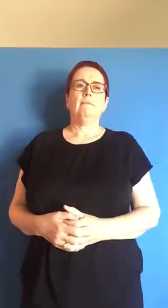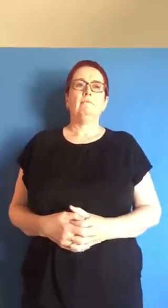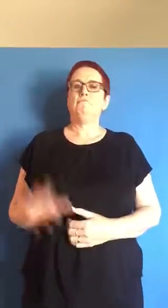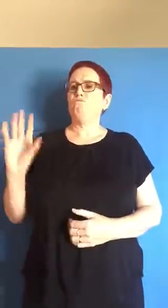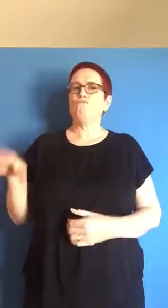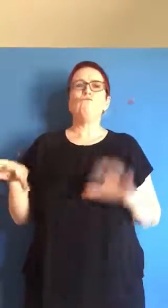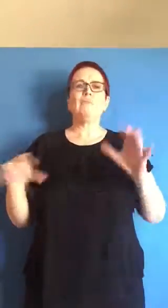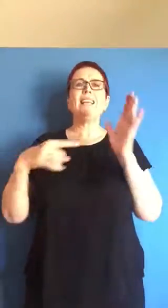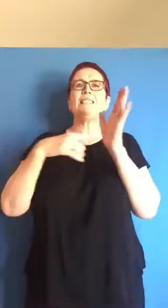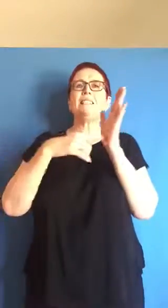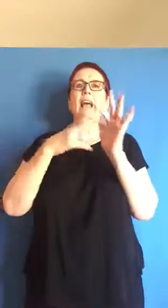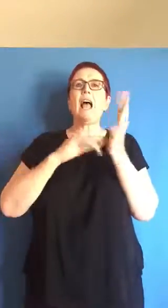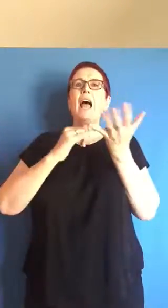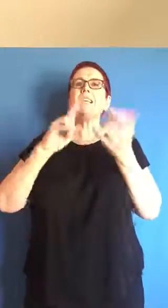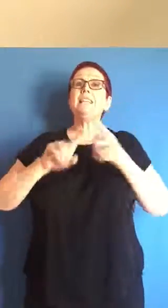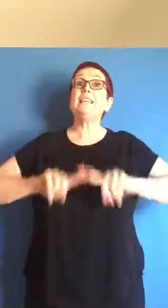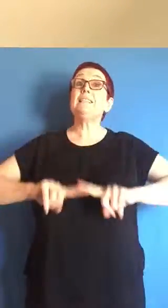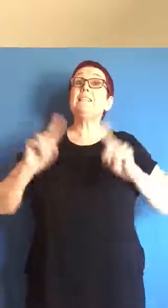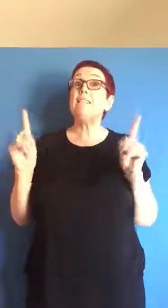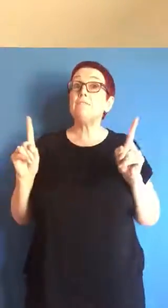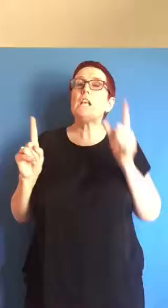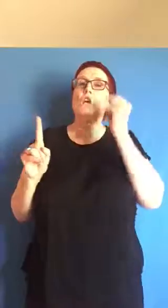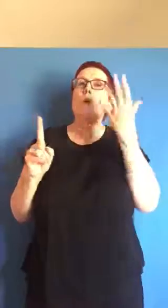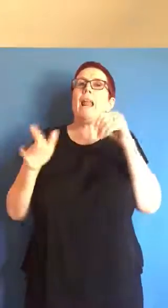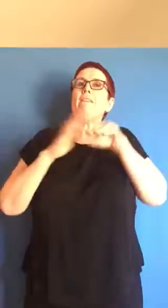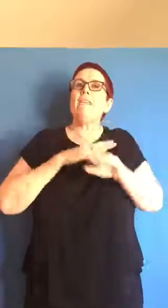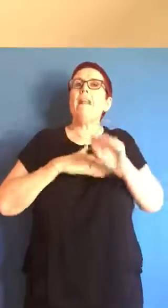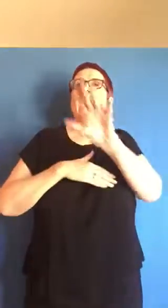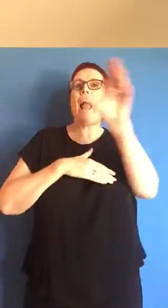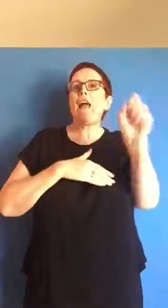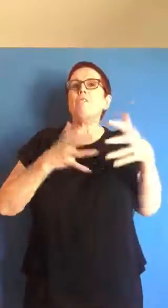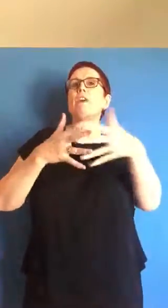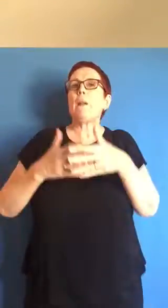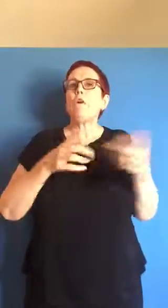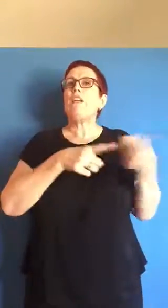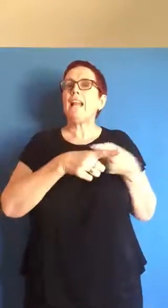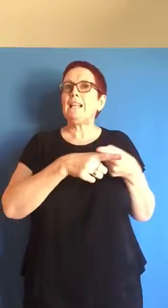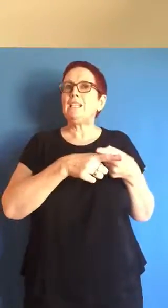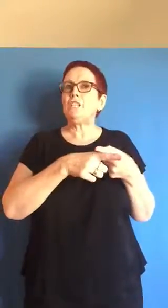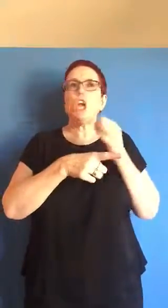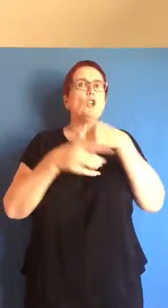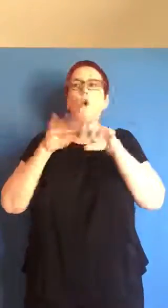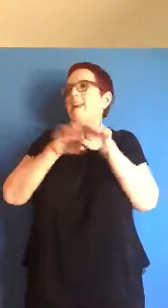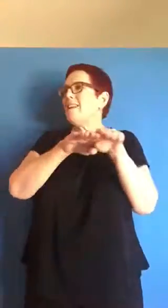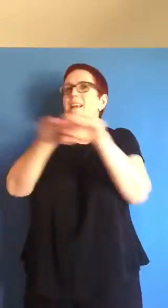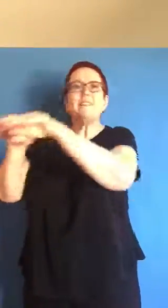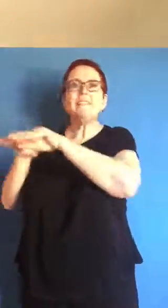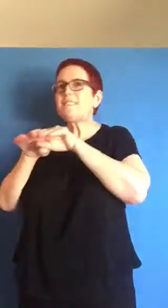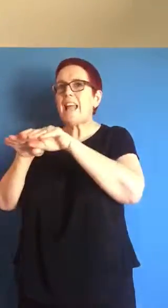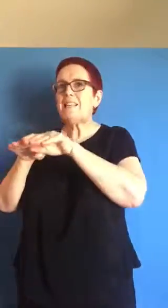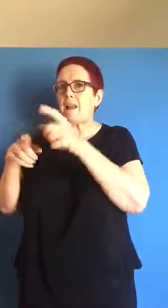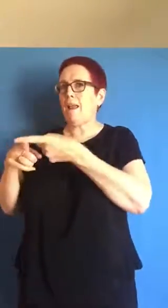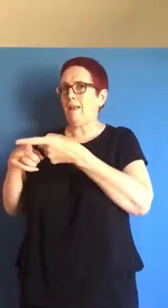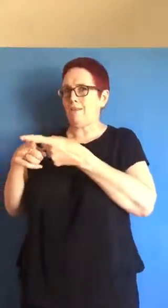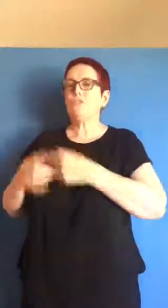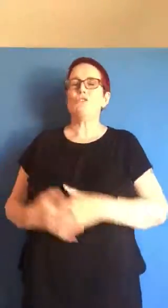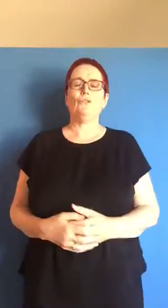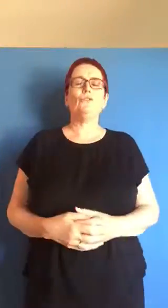tense difference that can be made in African American English that is not made in standard English, one of many examples in which